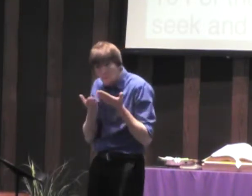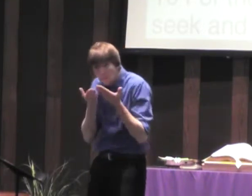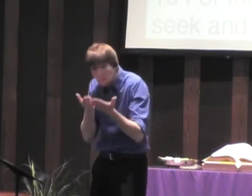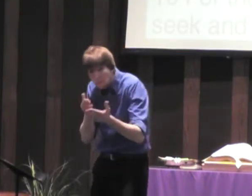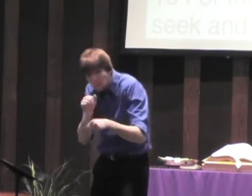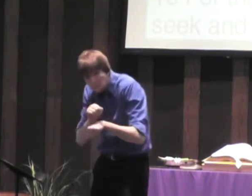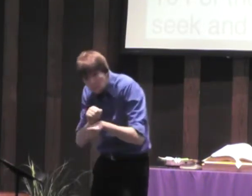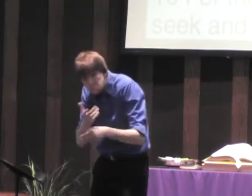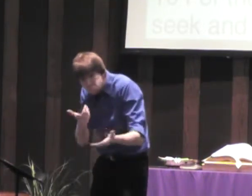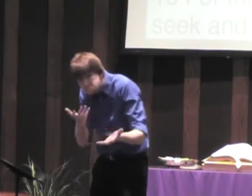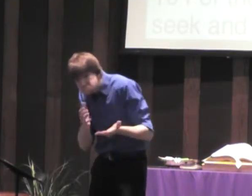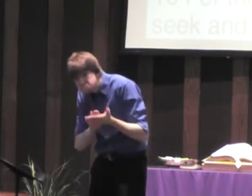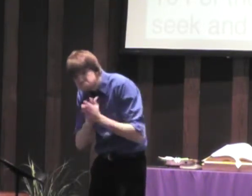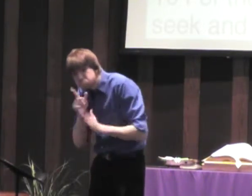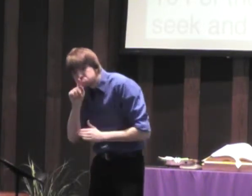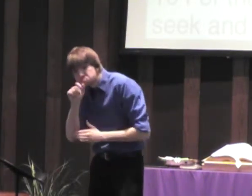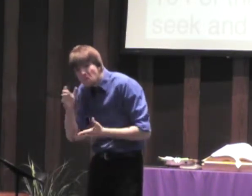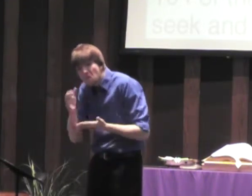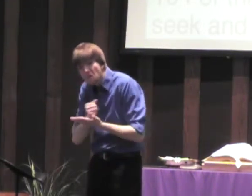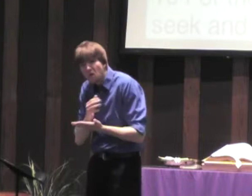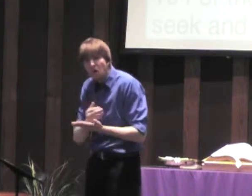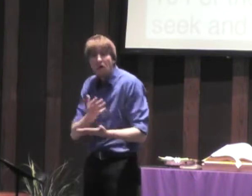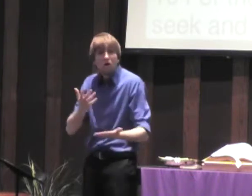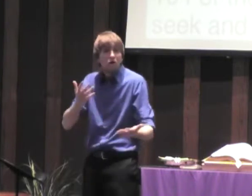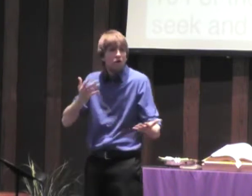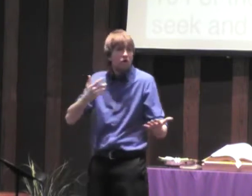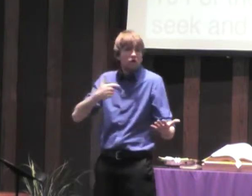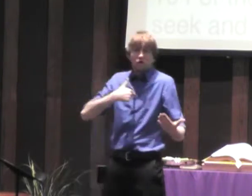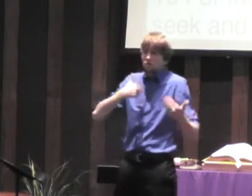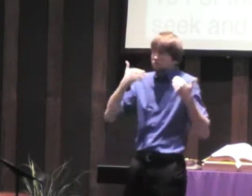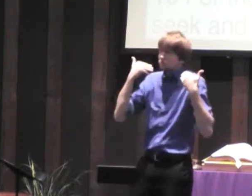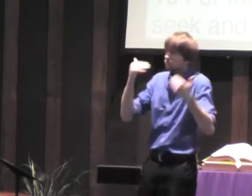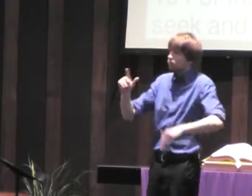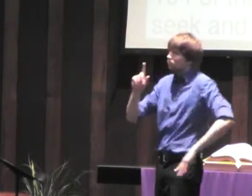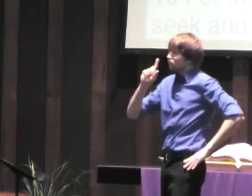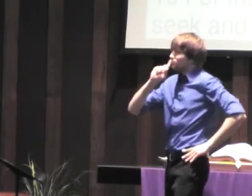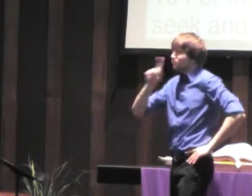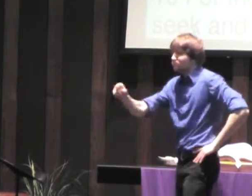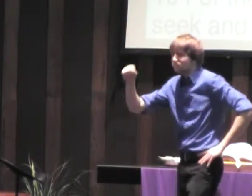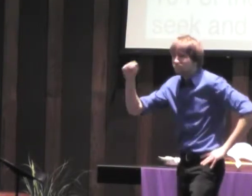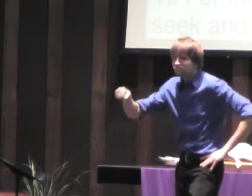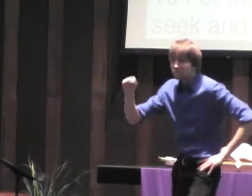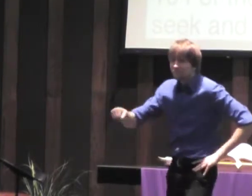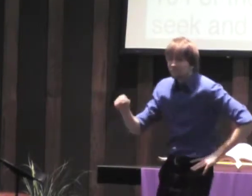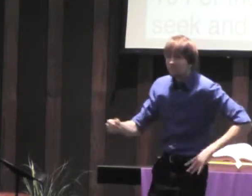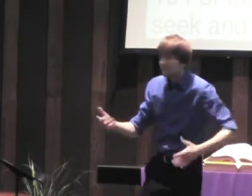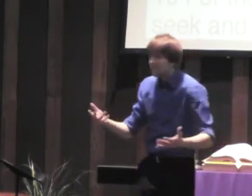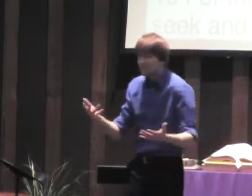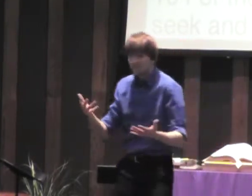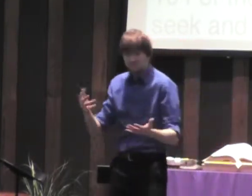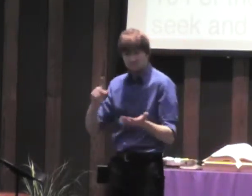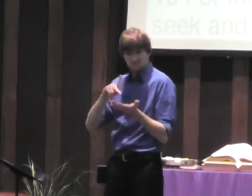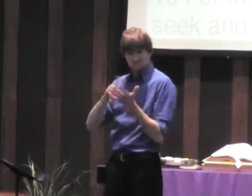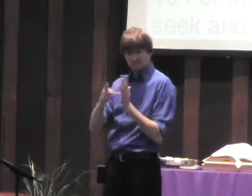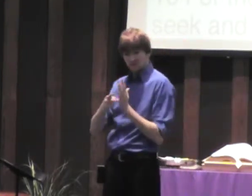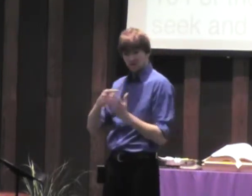So when the Romans came and offered me the job of becoming a tax collector, I accepted it.